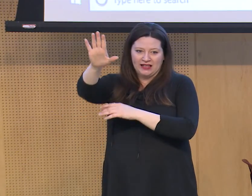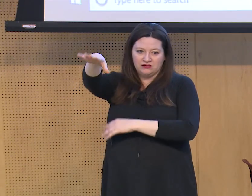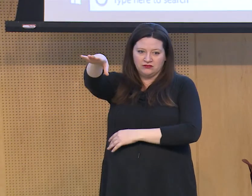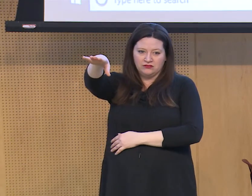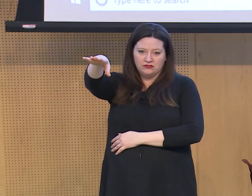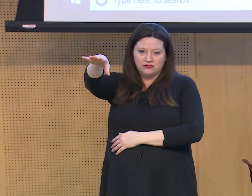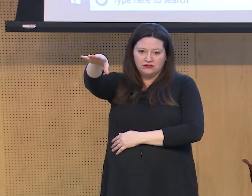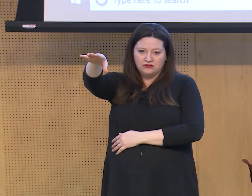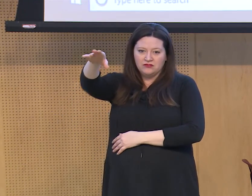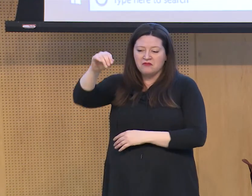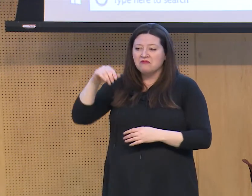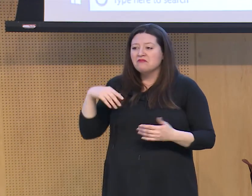particular space.